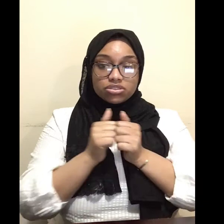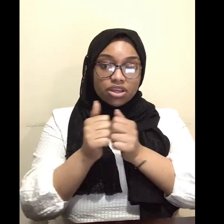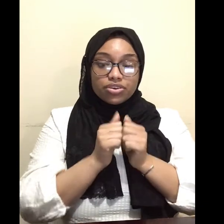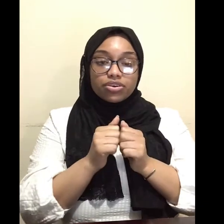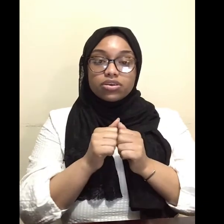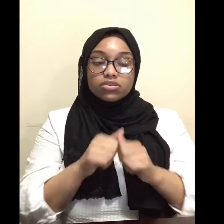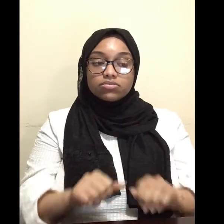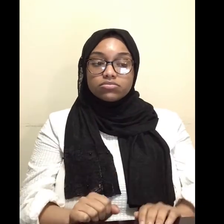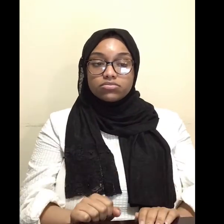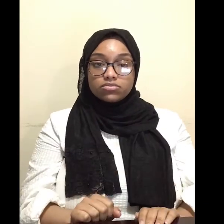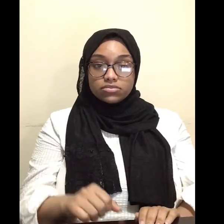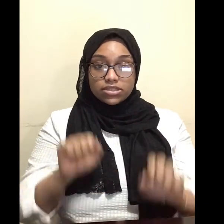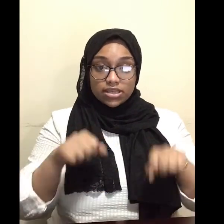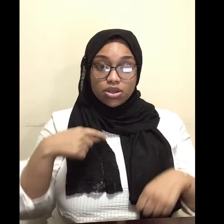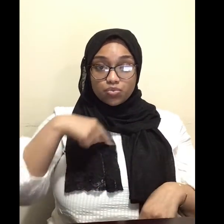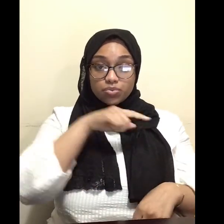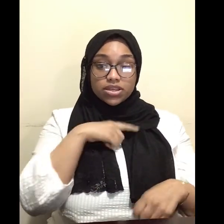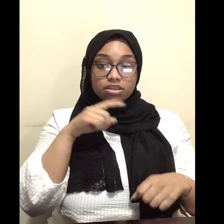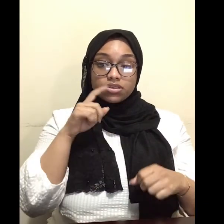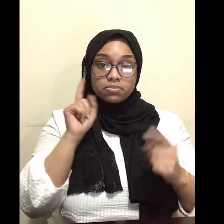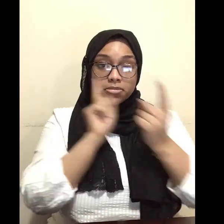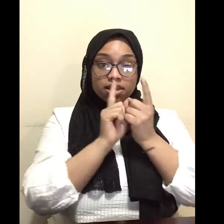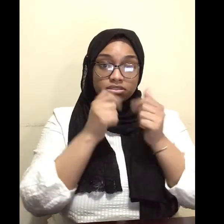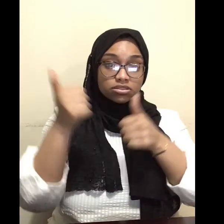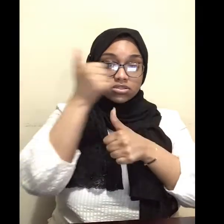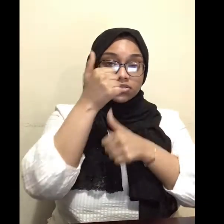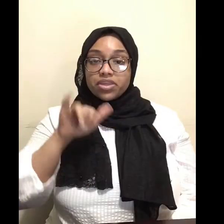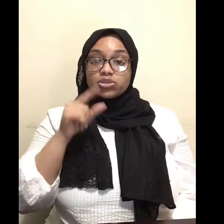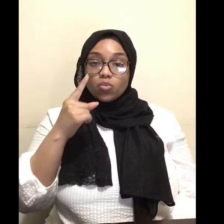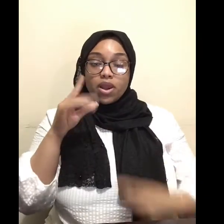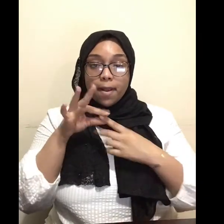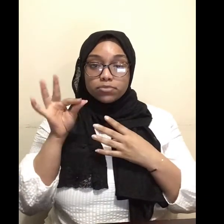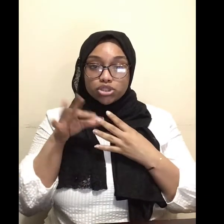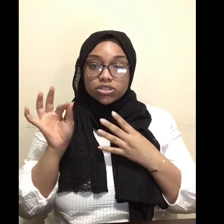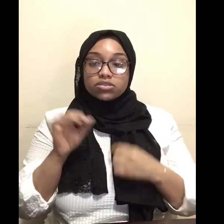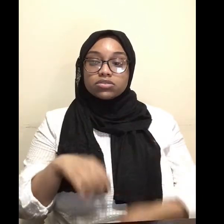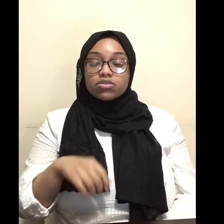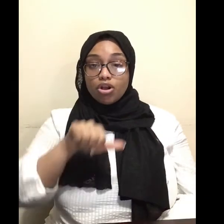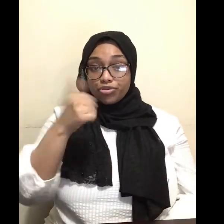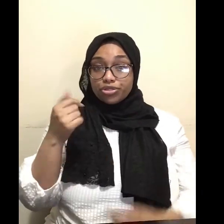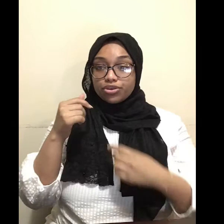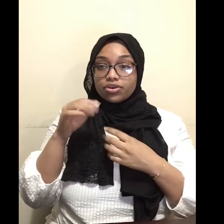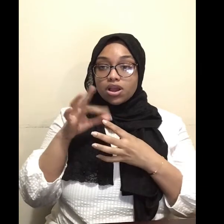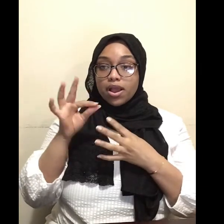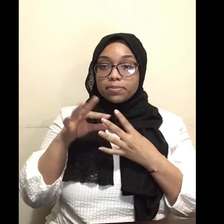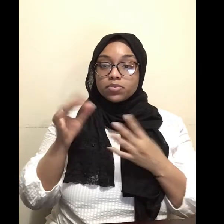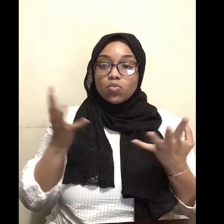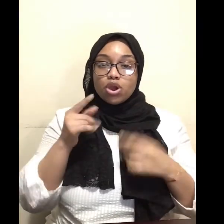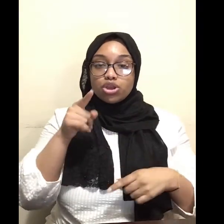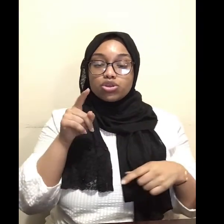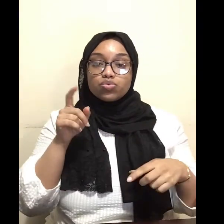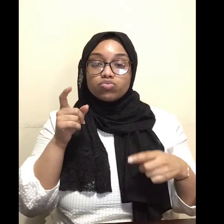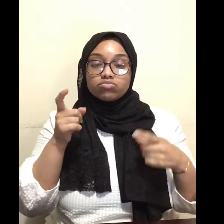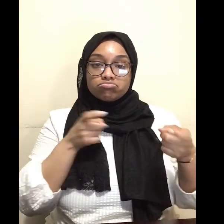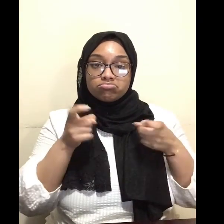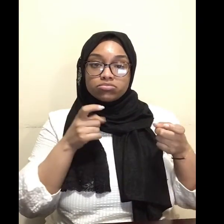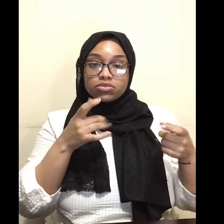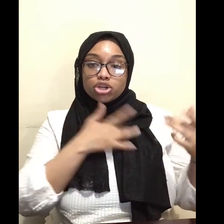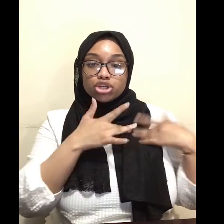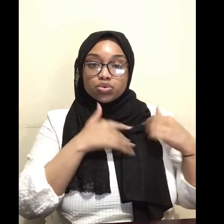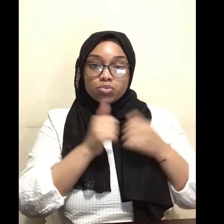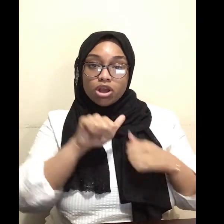do want to handle the concern by meeting with the board chair, you want to use the same tips that I talked